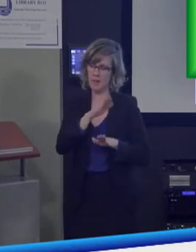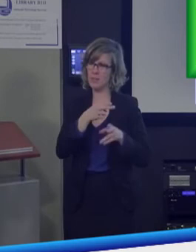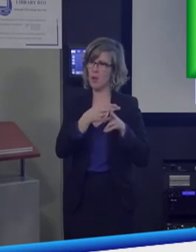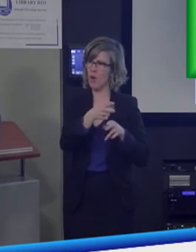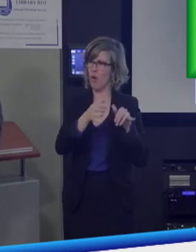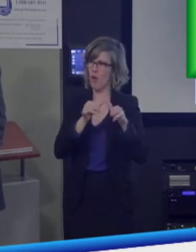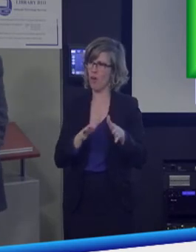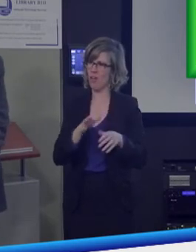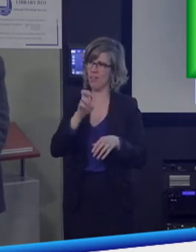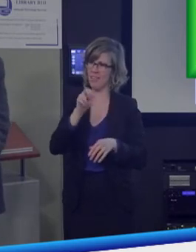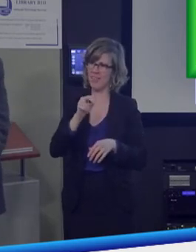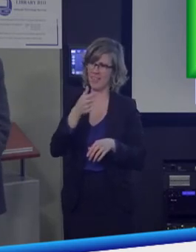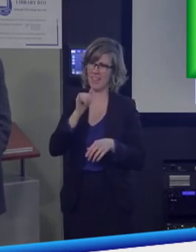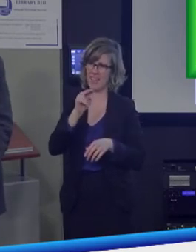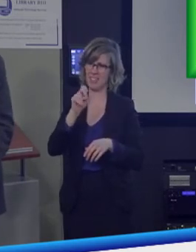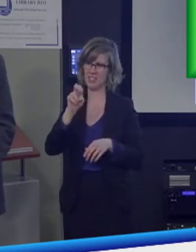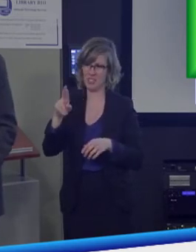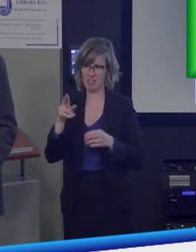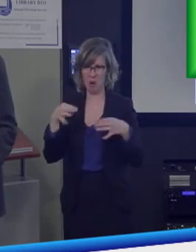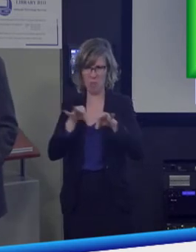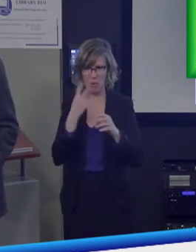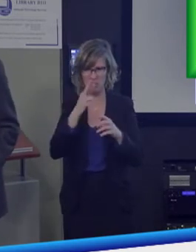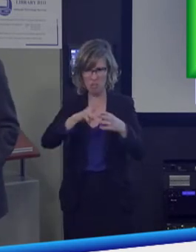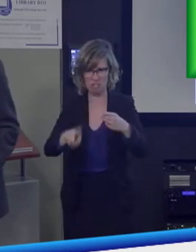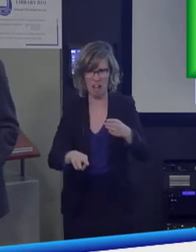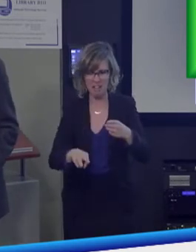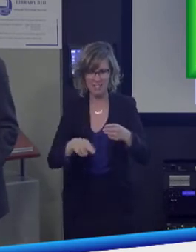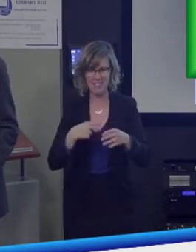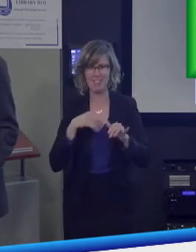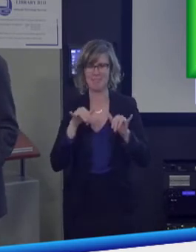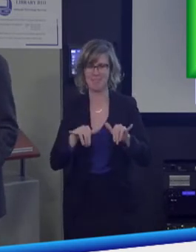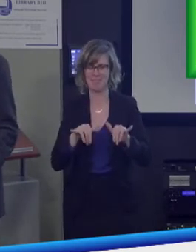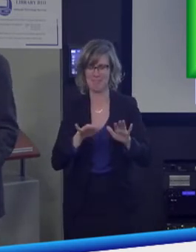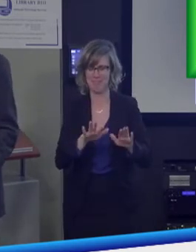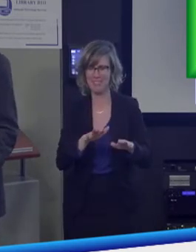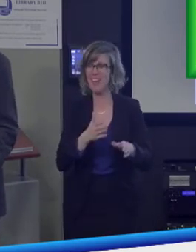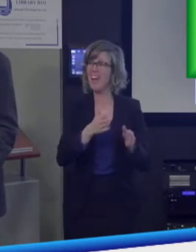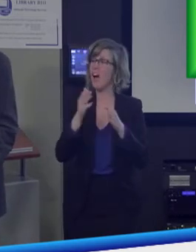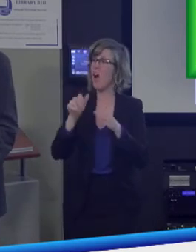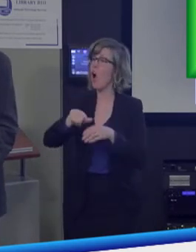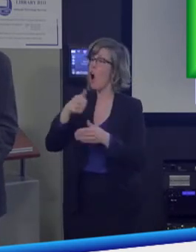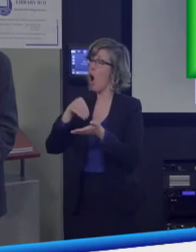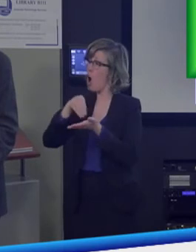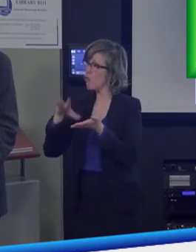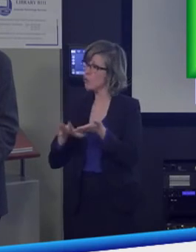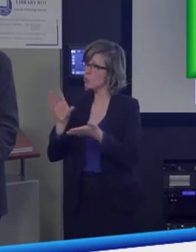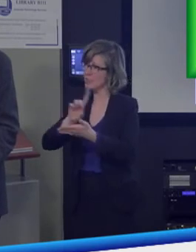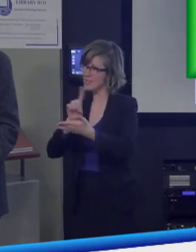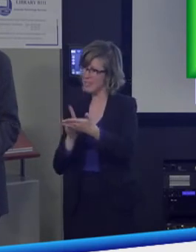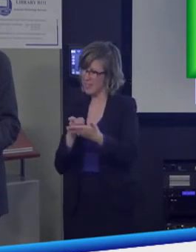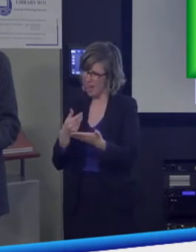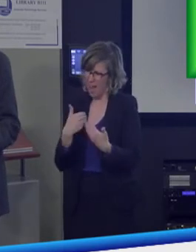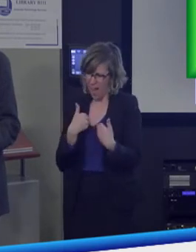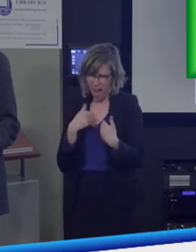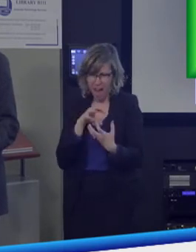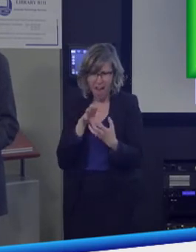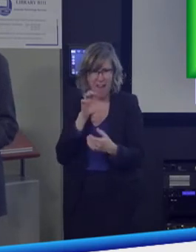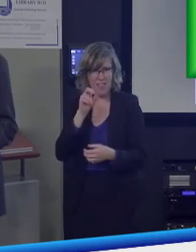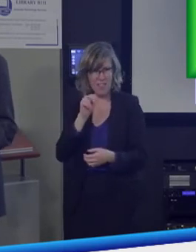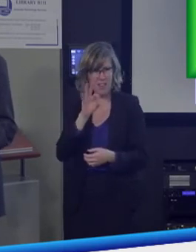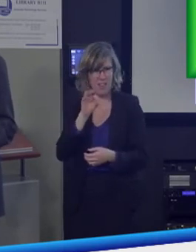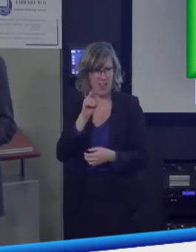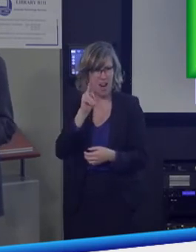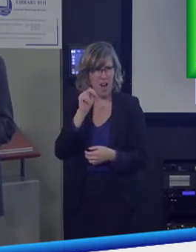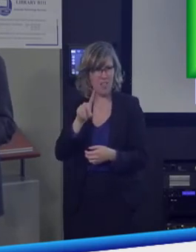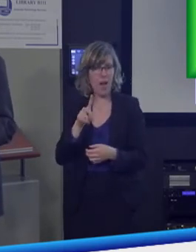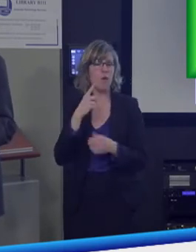big result. Some children would design a confound in which the